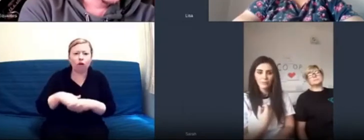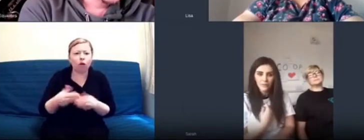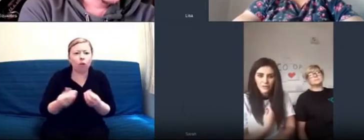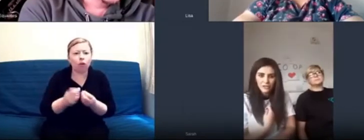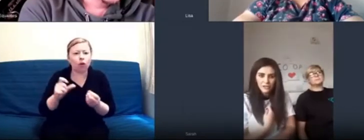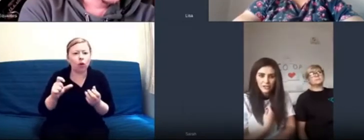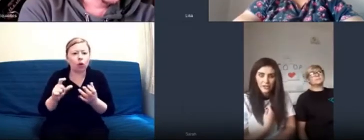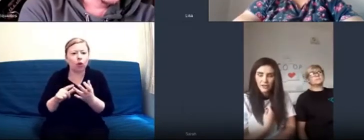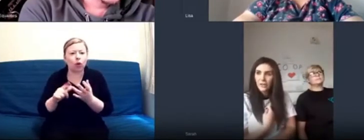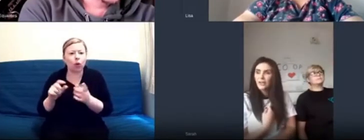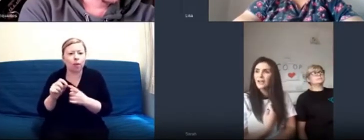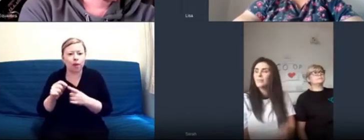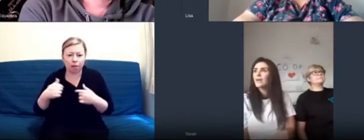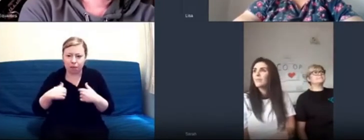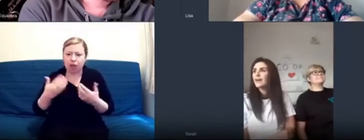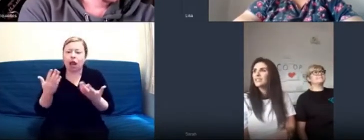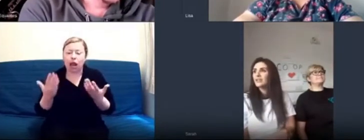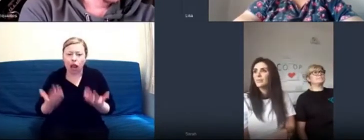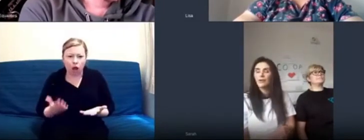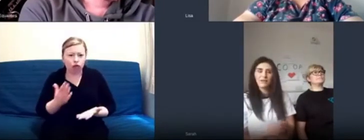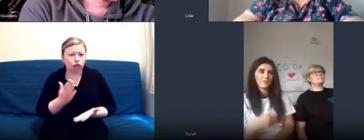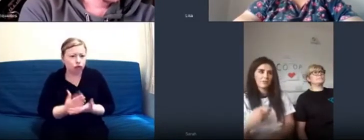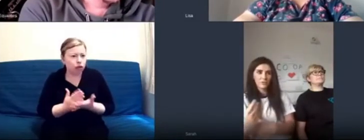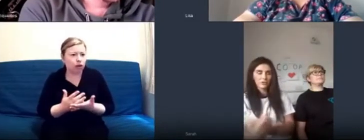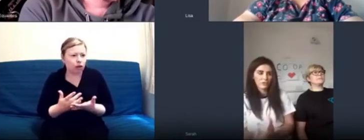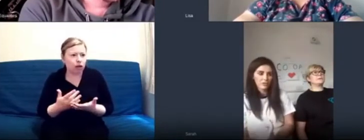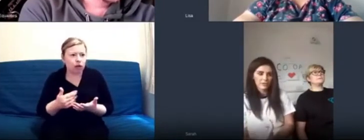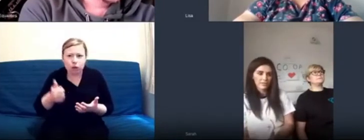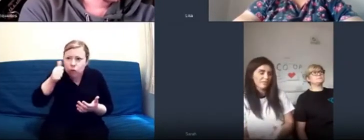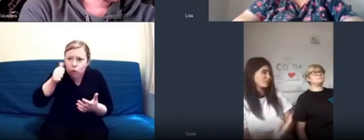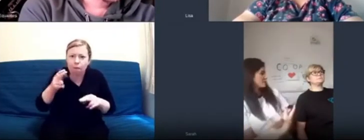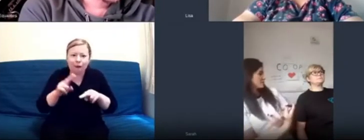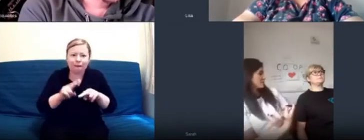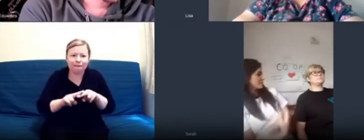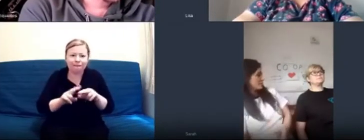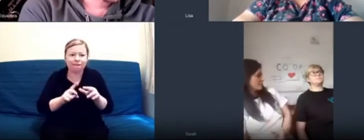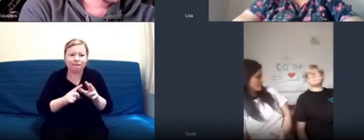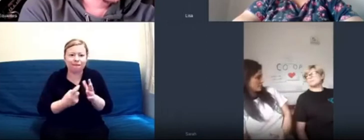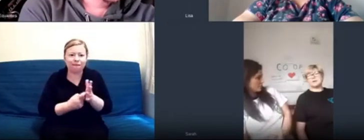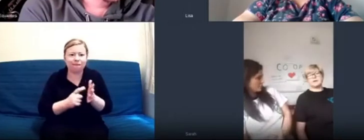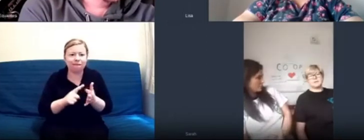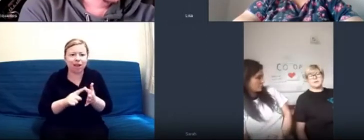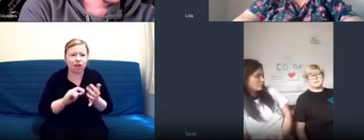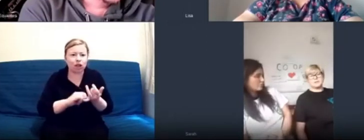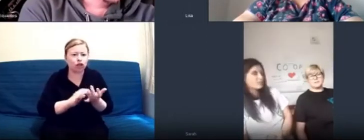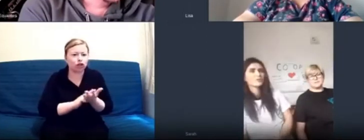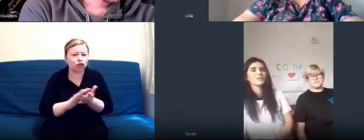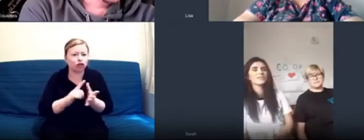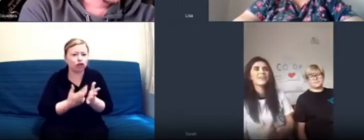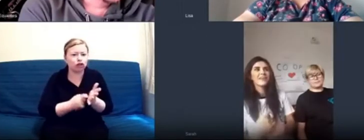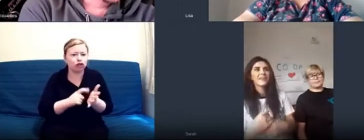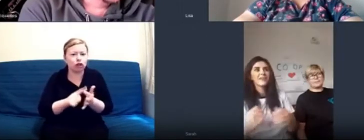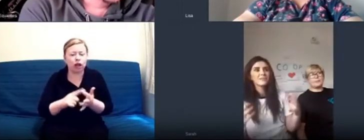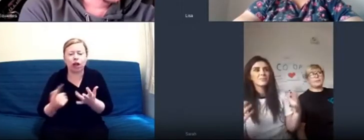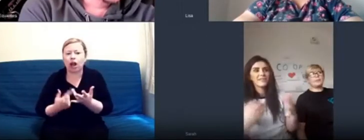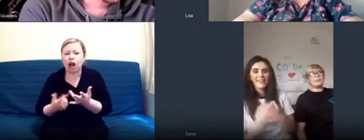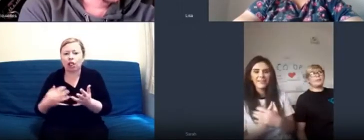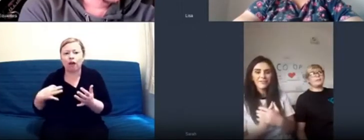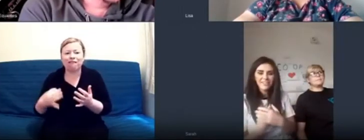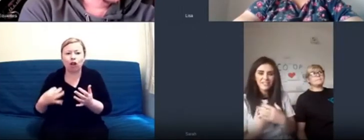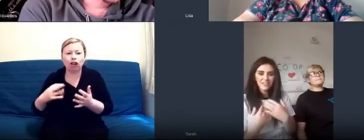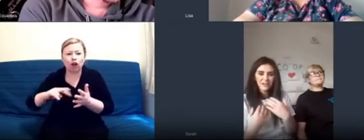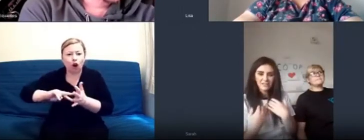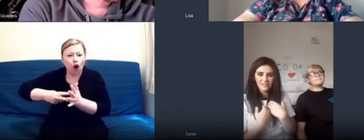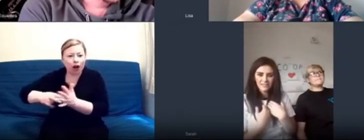now so passionate about Fair Share. I'm passionate about other voluntary organisations, as are you. You know, so it's